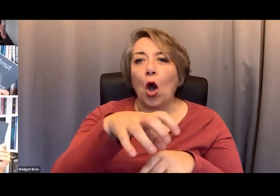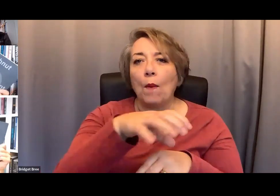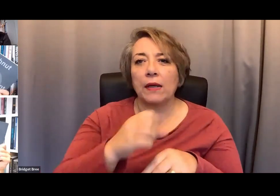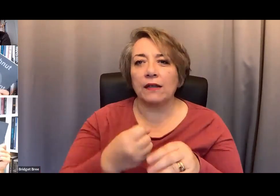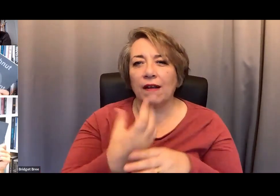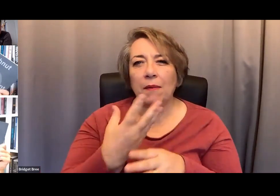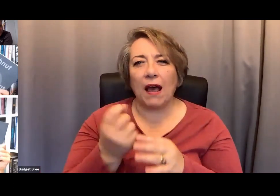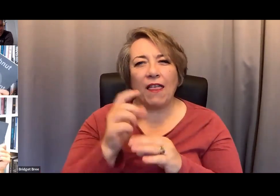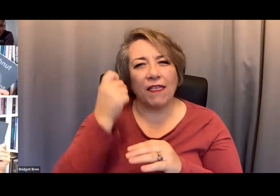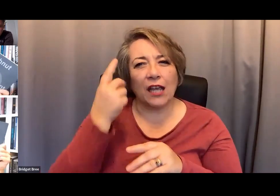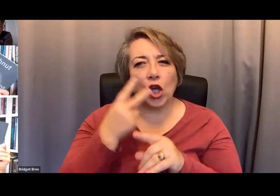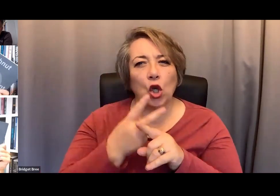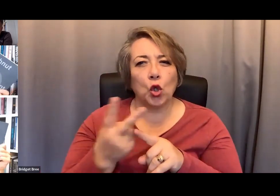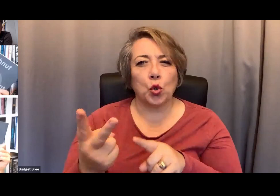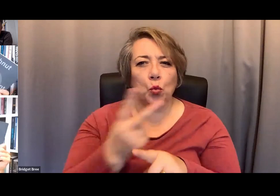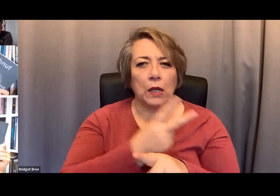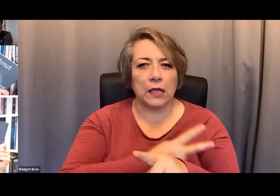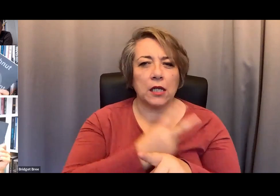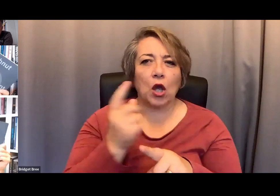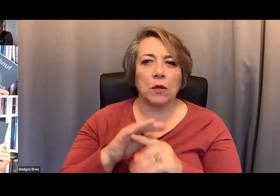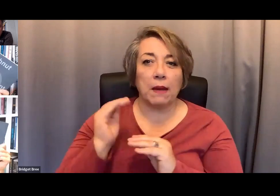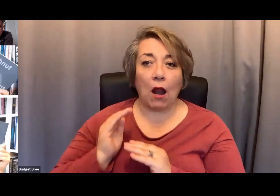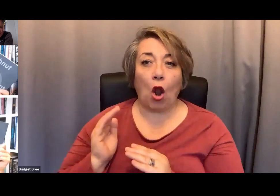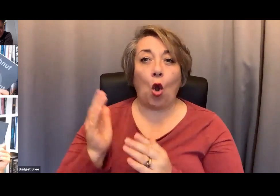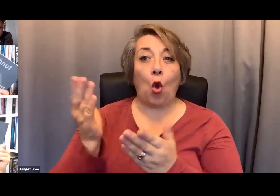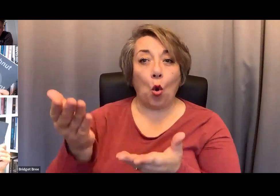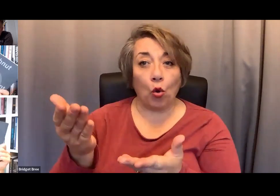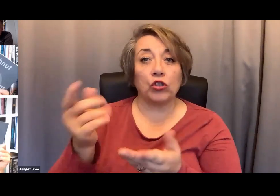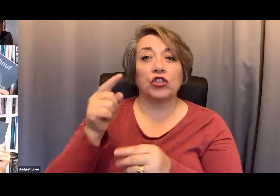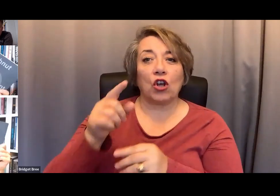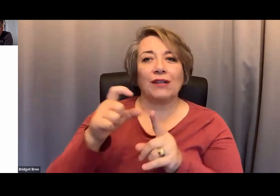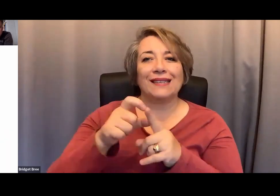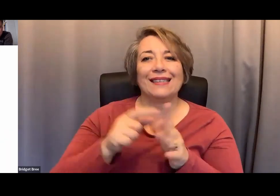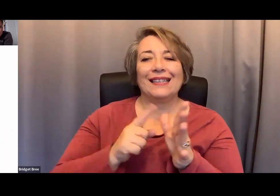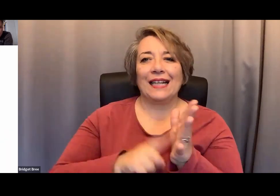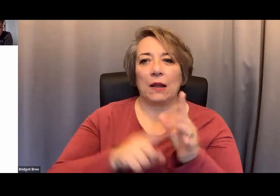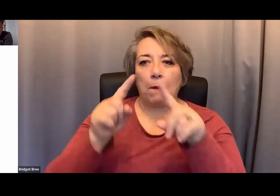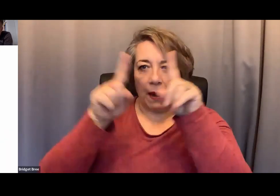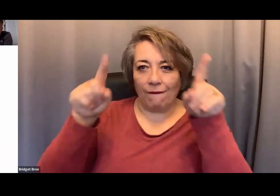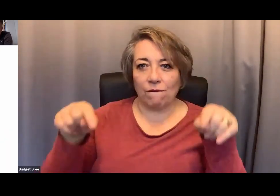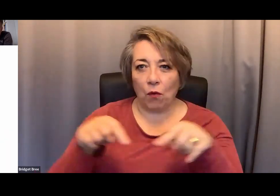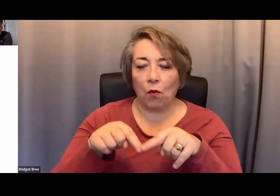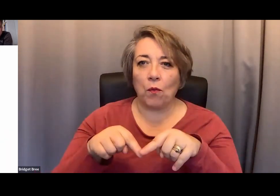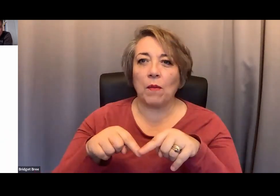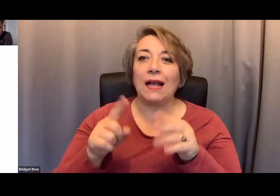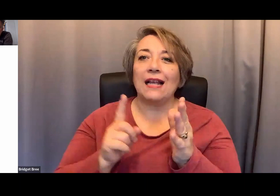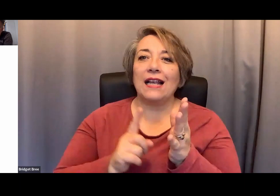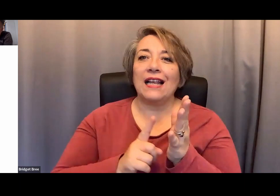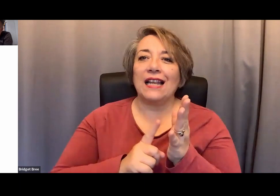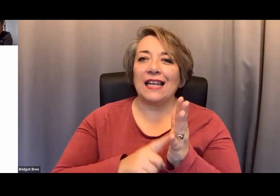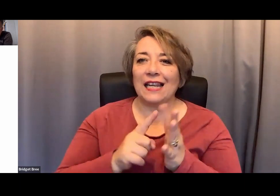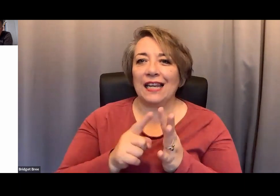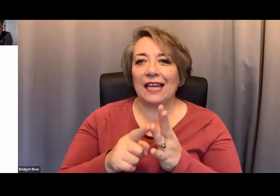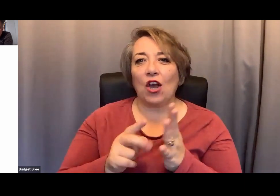it on Deal's platform, and very happy to have Leonora and Kate endorse it. And also what